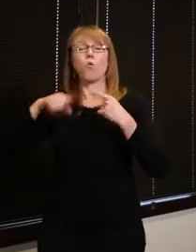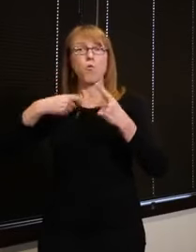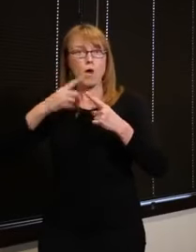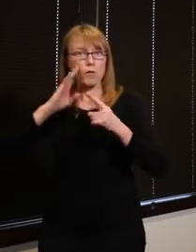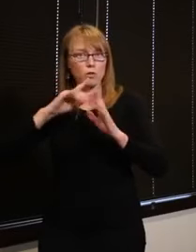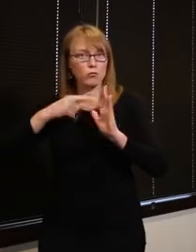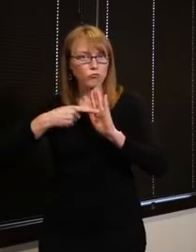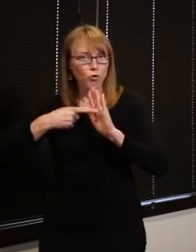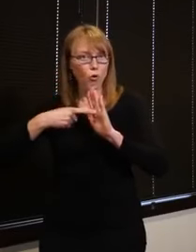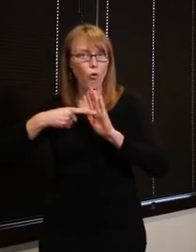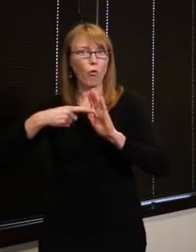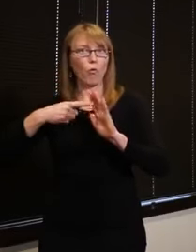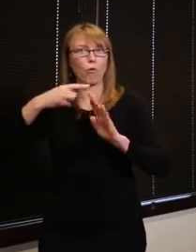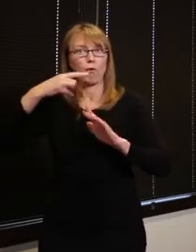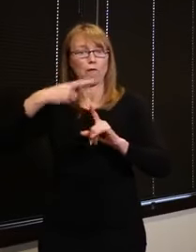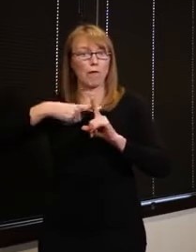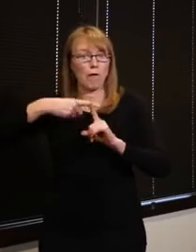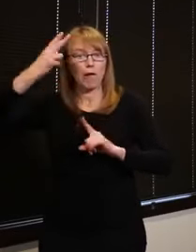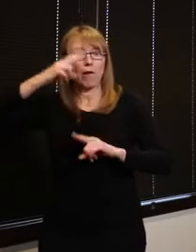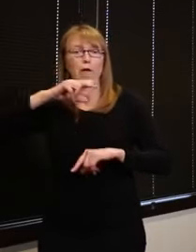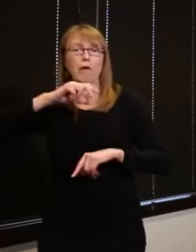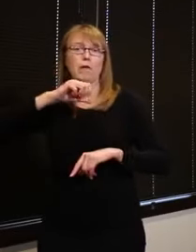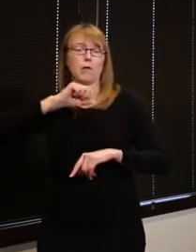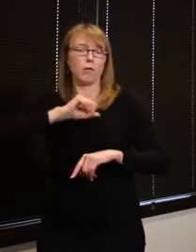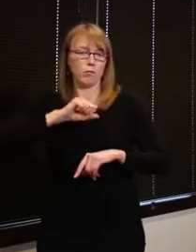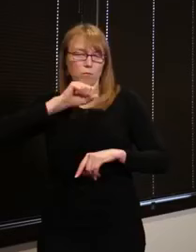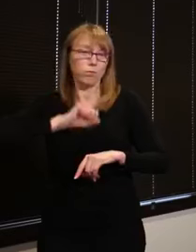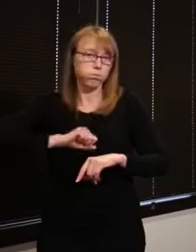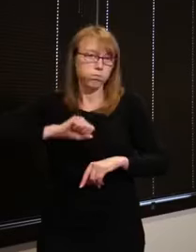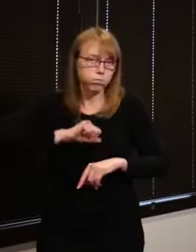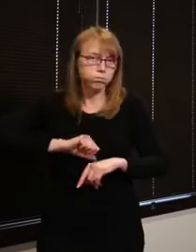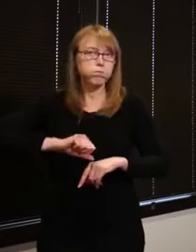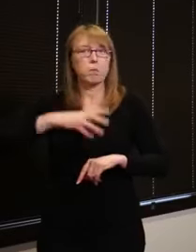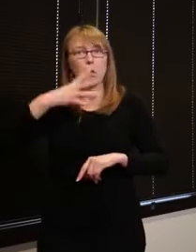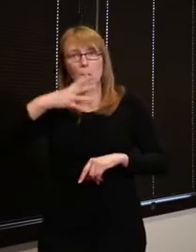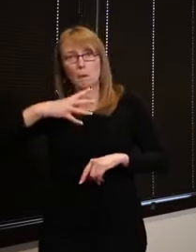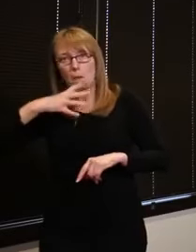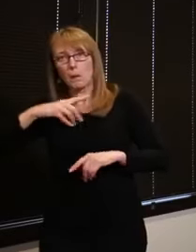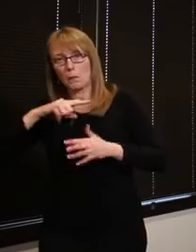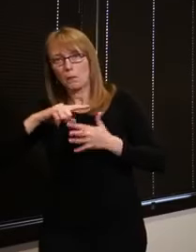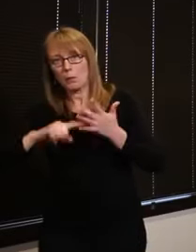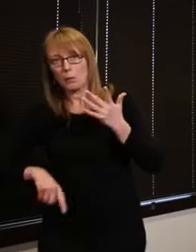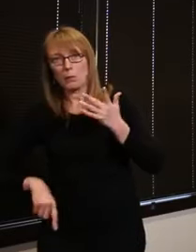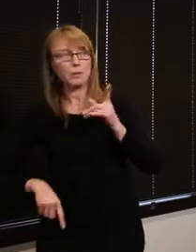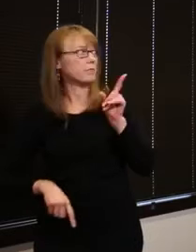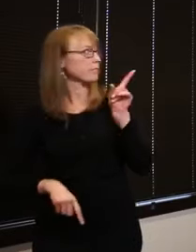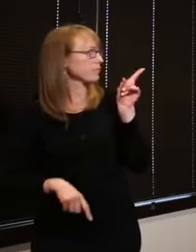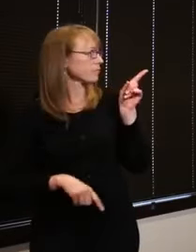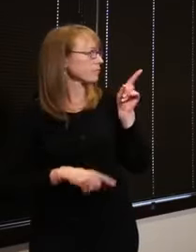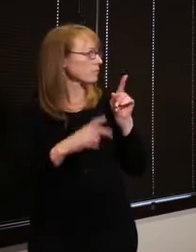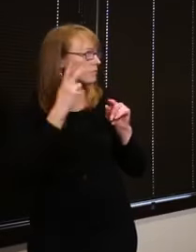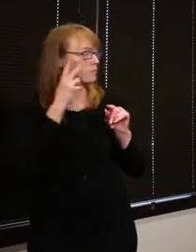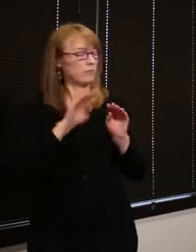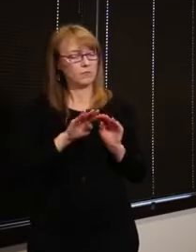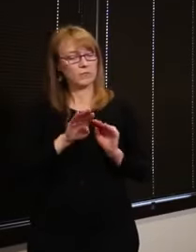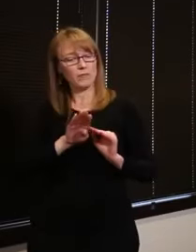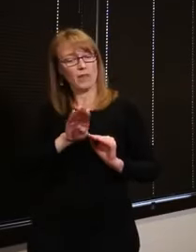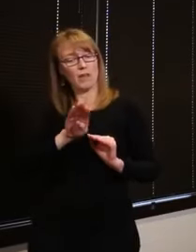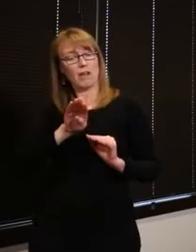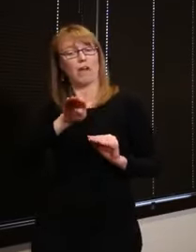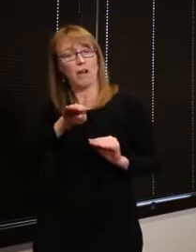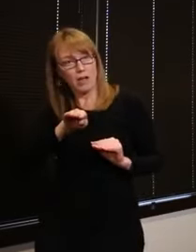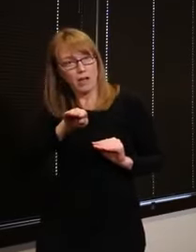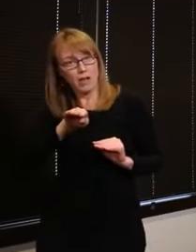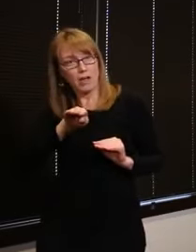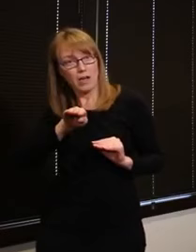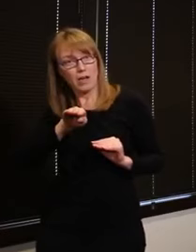case to most likely. And that is a result of all of those things we put in place a couple of weeks earlier. So it's really